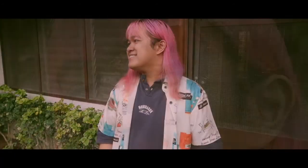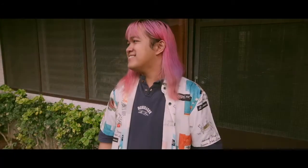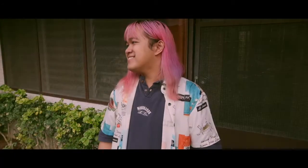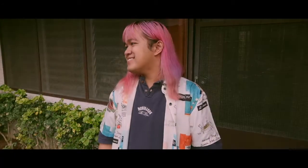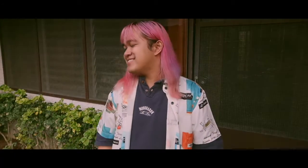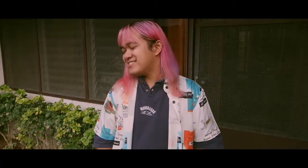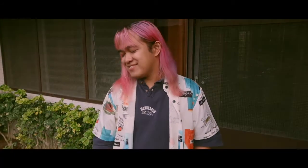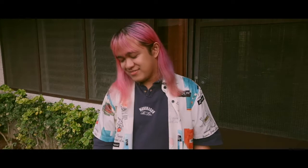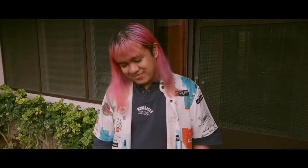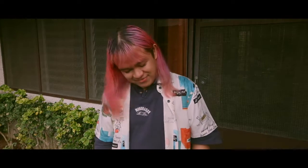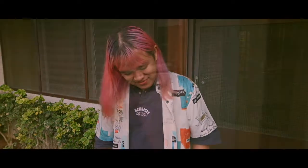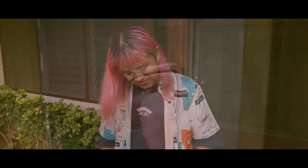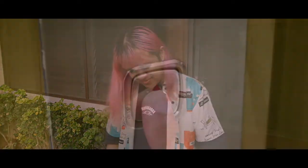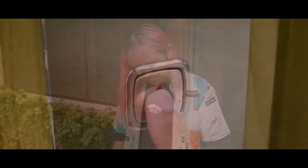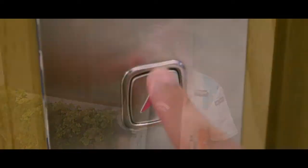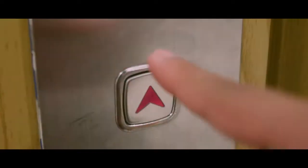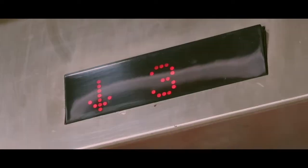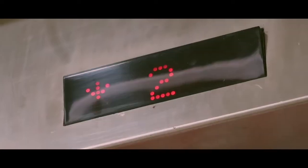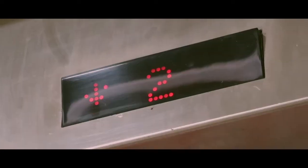Wish exclusive on Wish